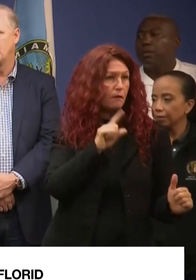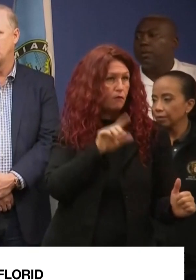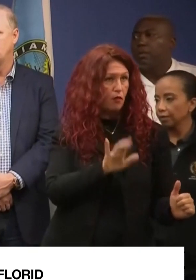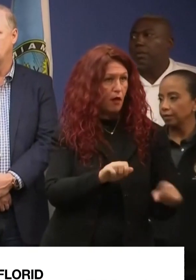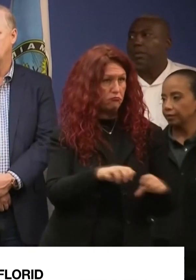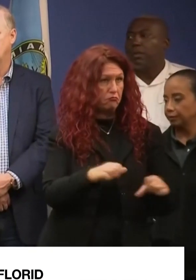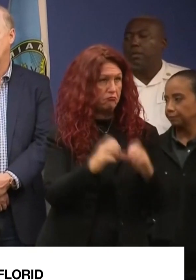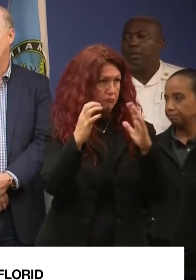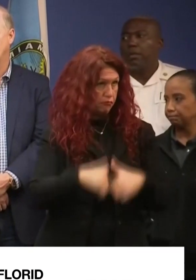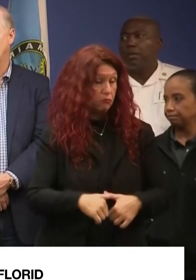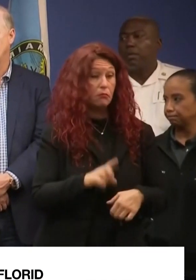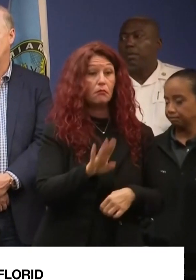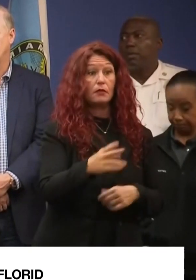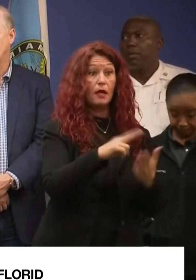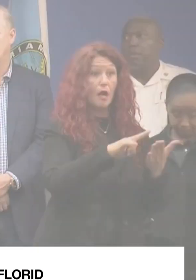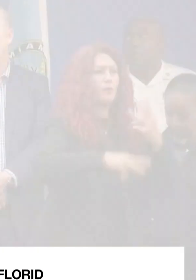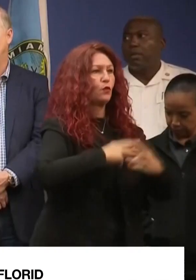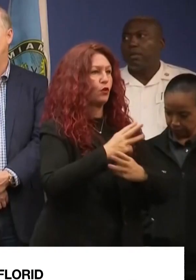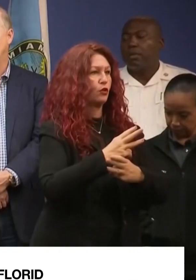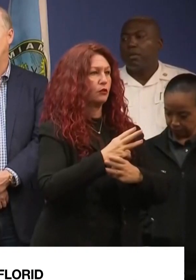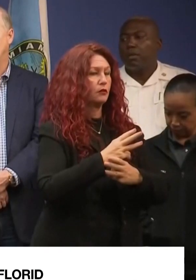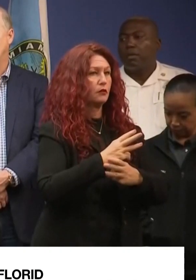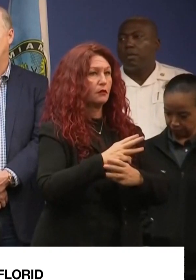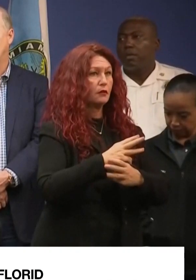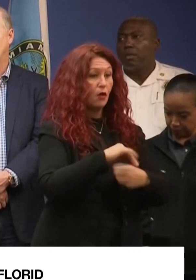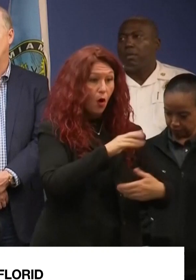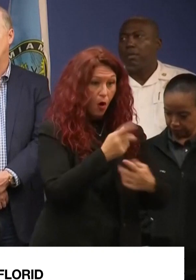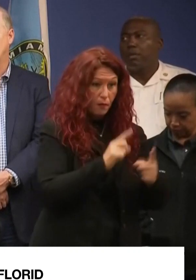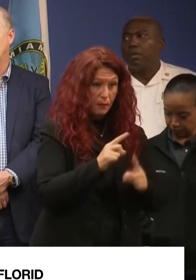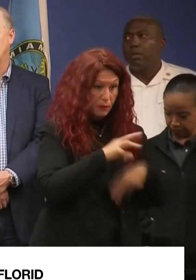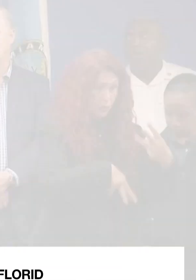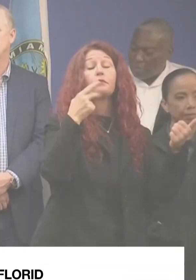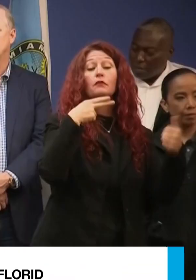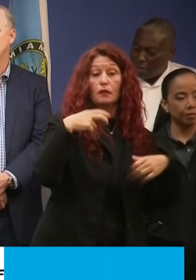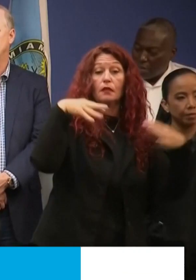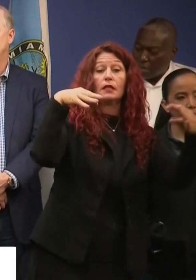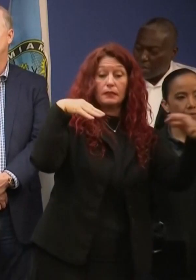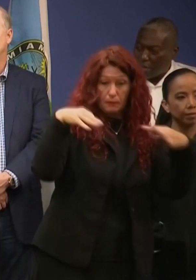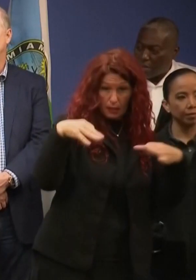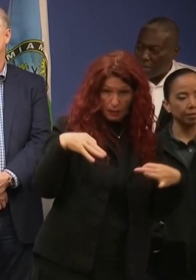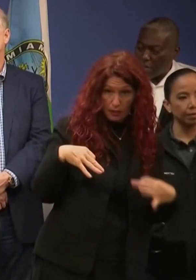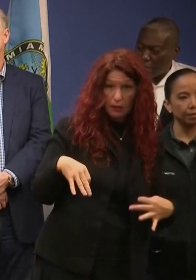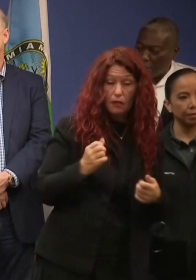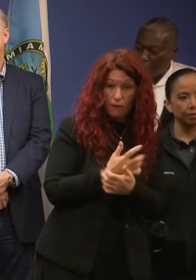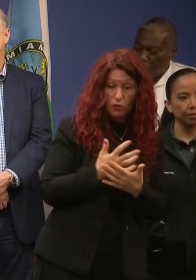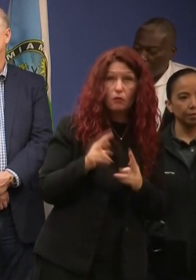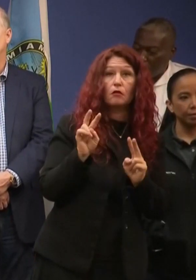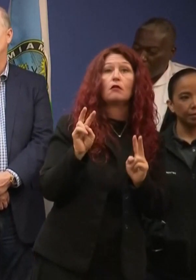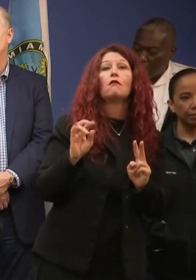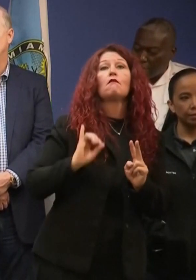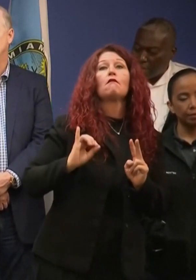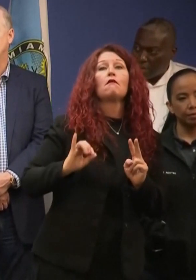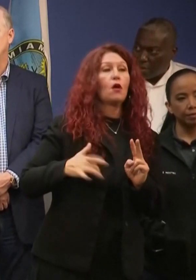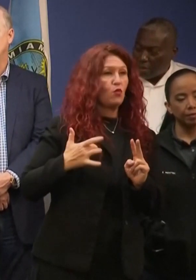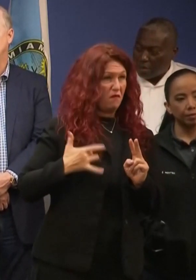the subcontractor is internationally known. We picked the best of the best of the three that we had. We're confident that he is going to be able to bring the